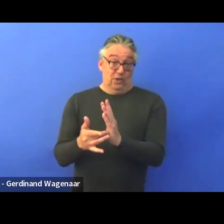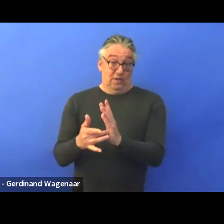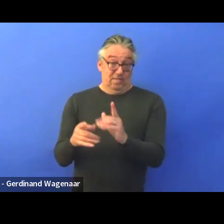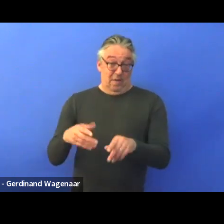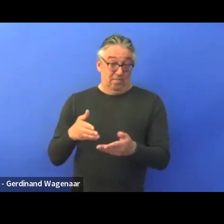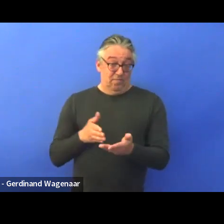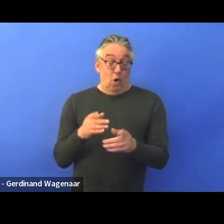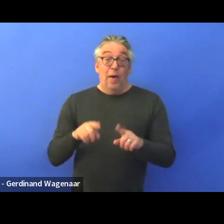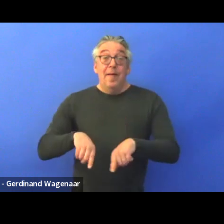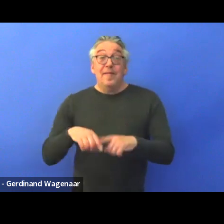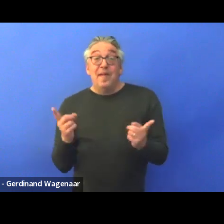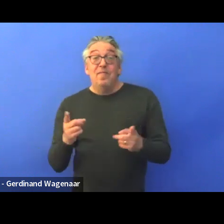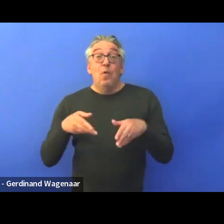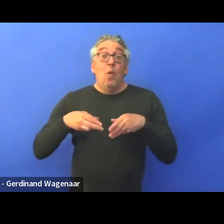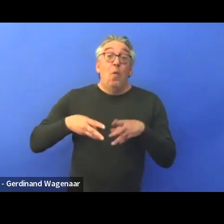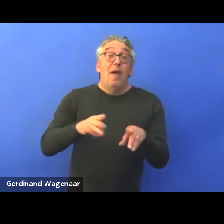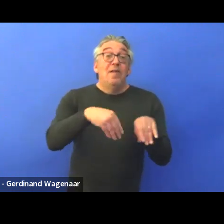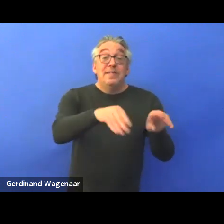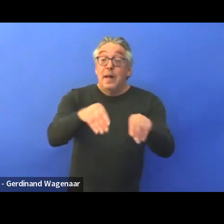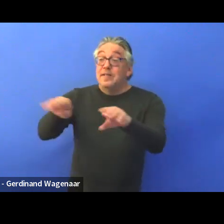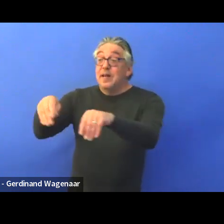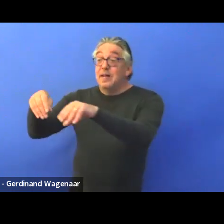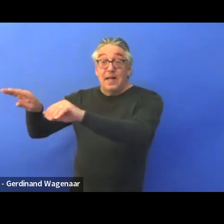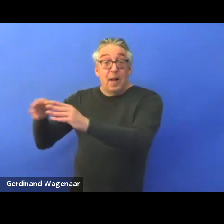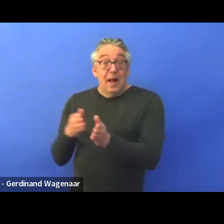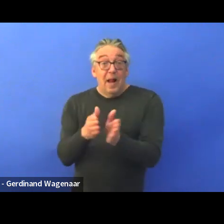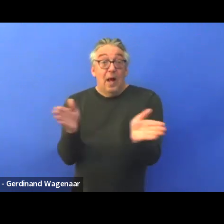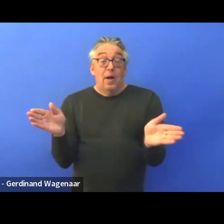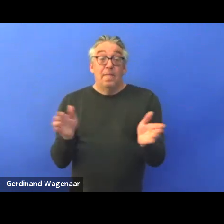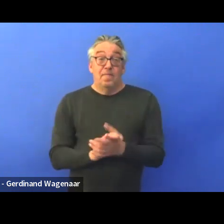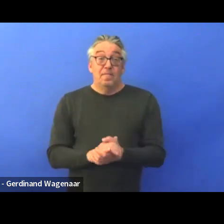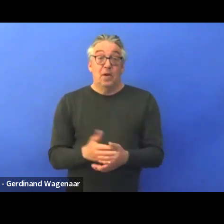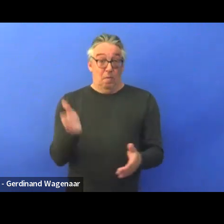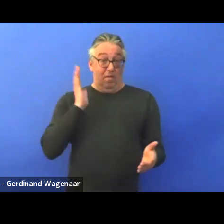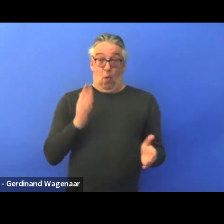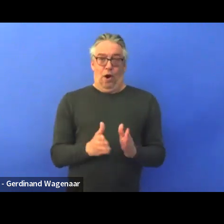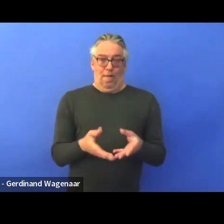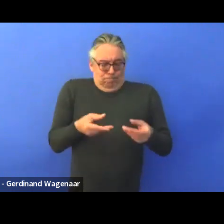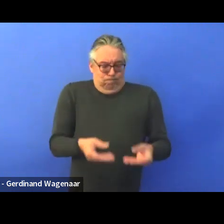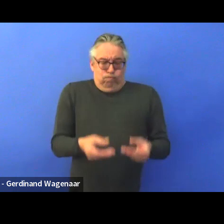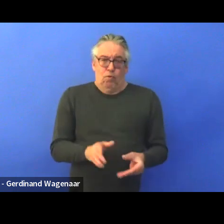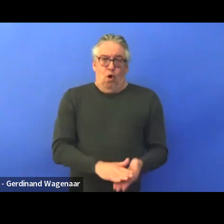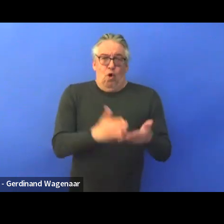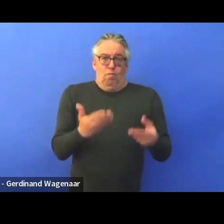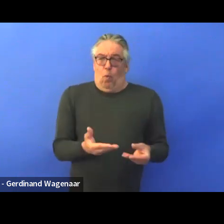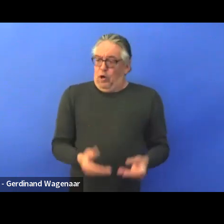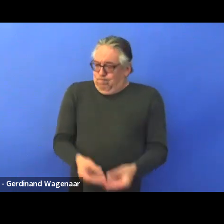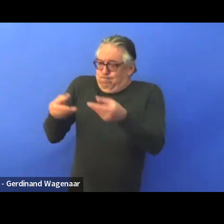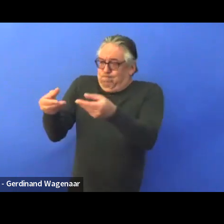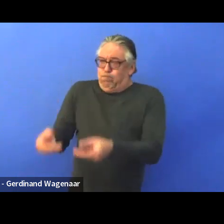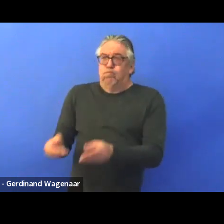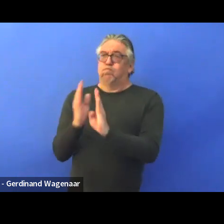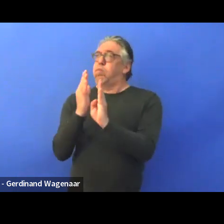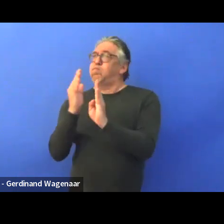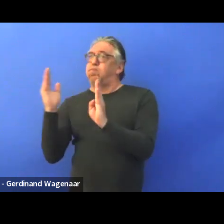distribution systems. No longer do they have a product that is just a physical book that goes into a warehouse. They have